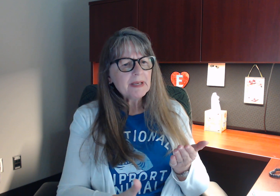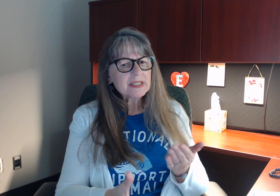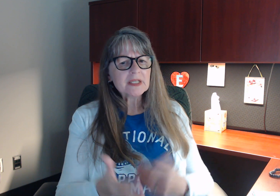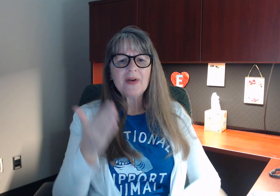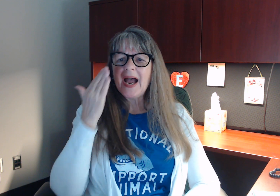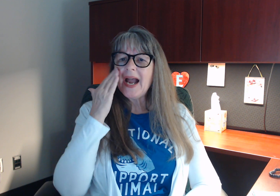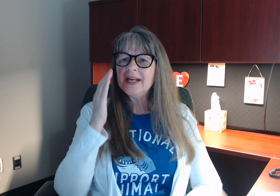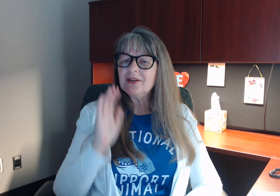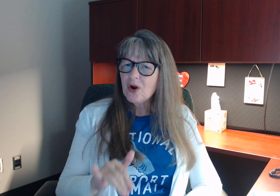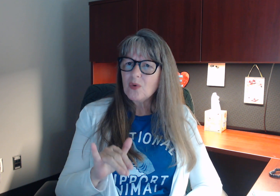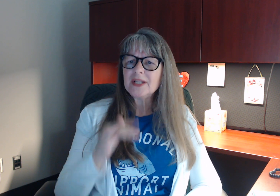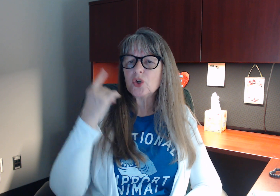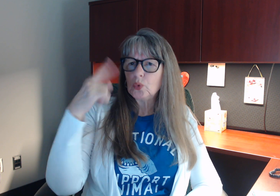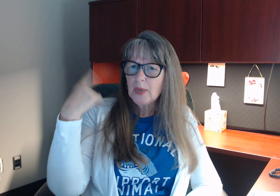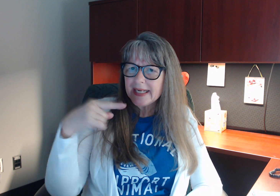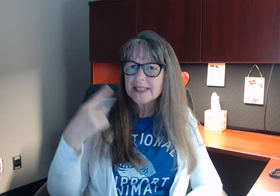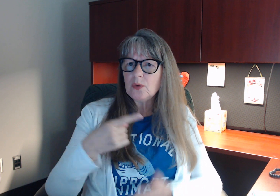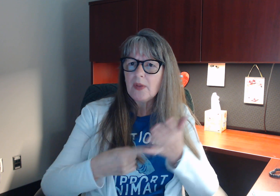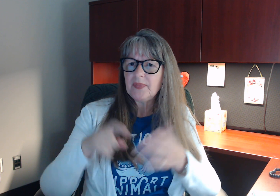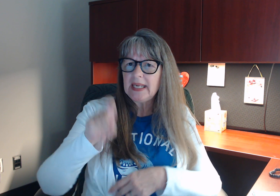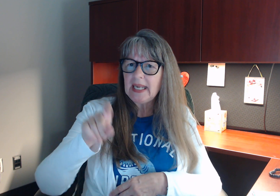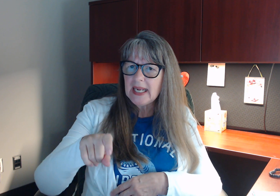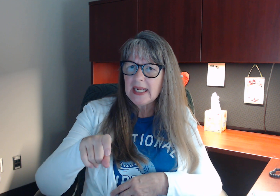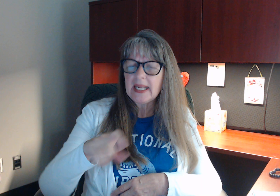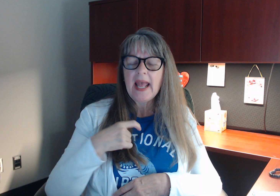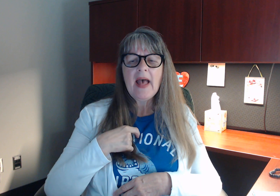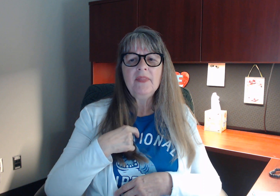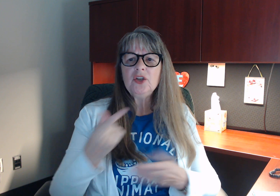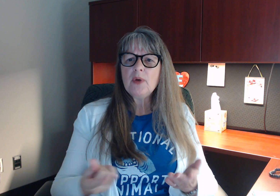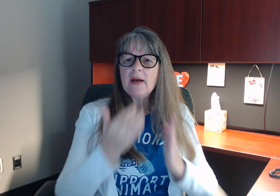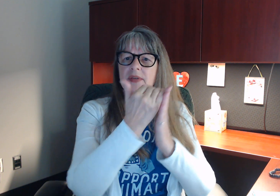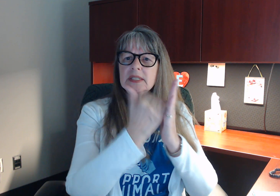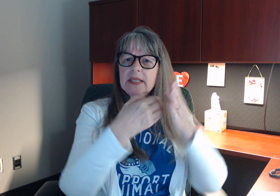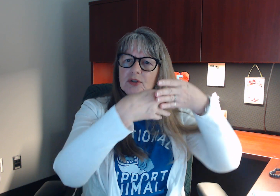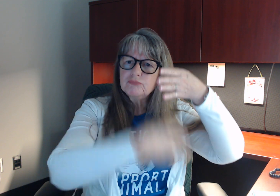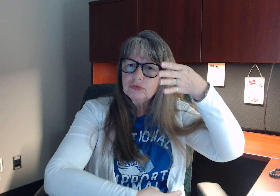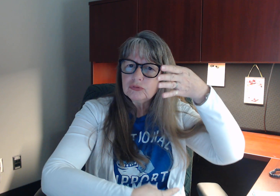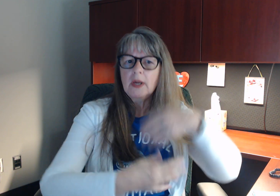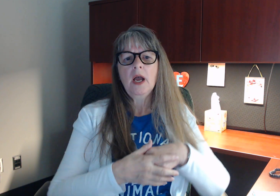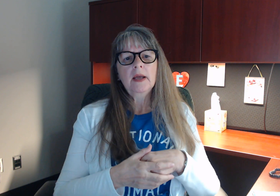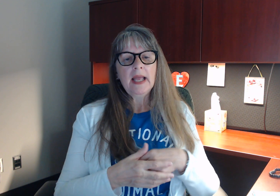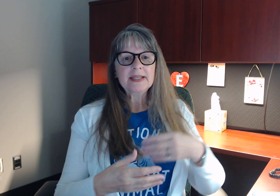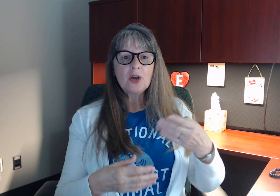expensive. I know, it's crazy what they need. And then you have this list. And so when I